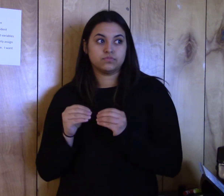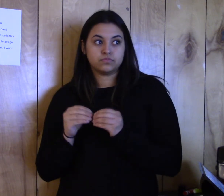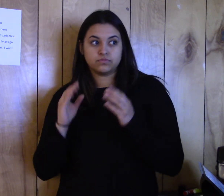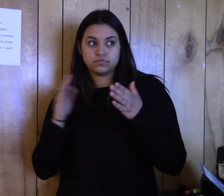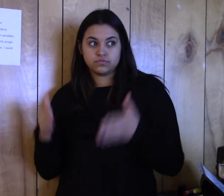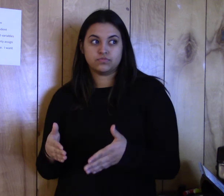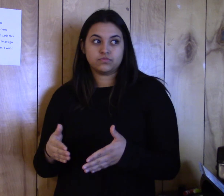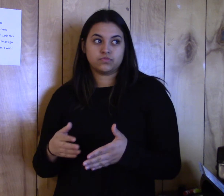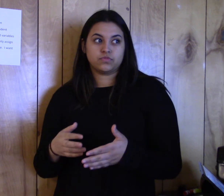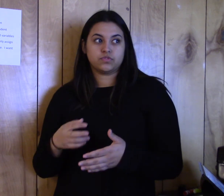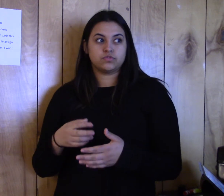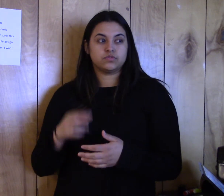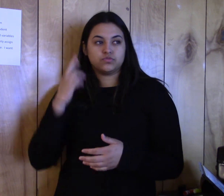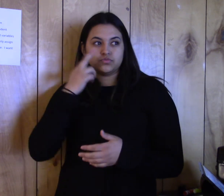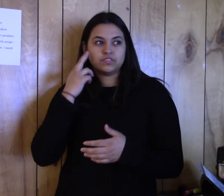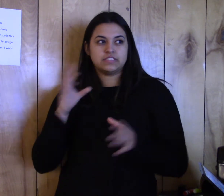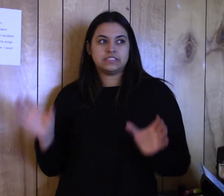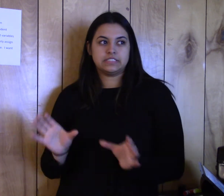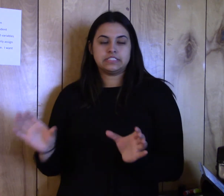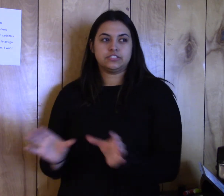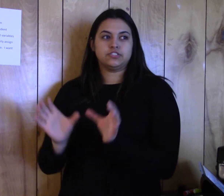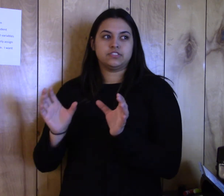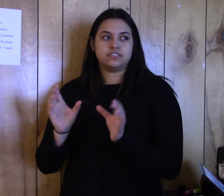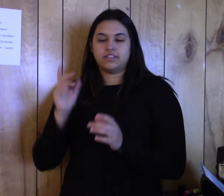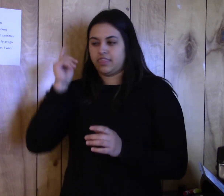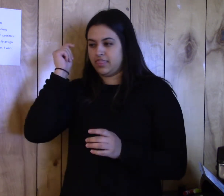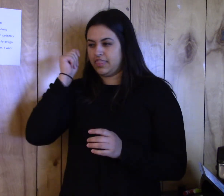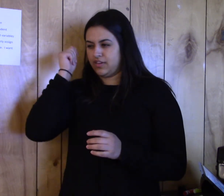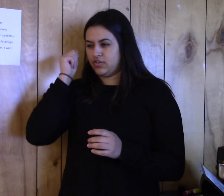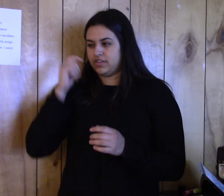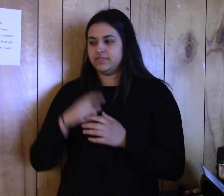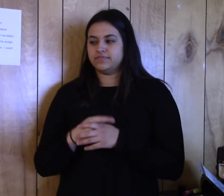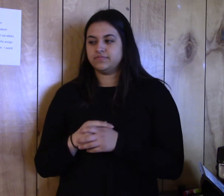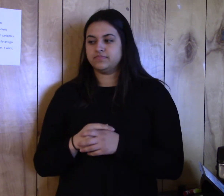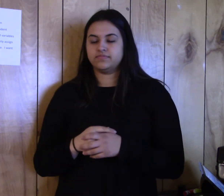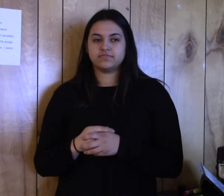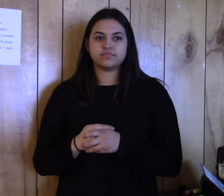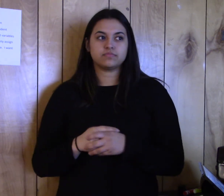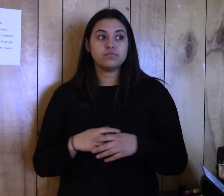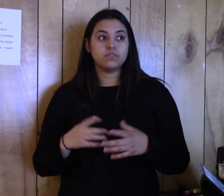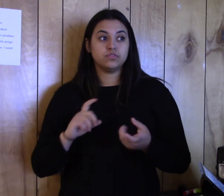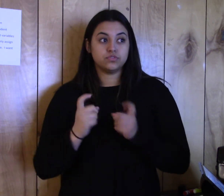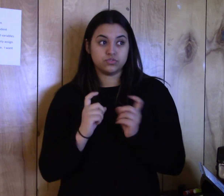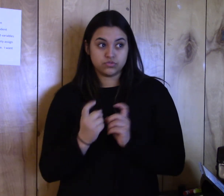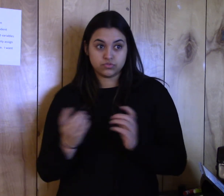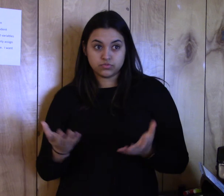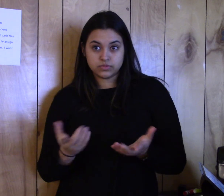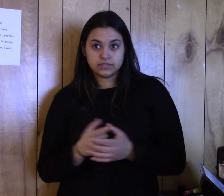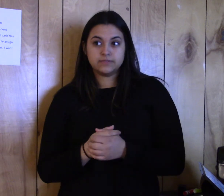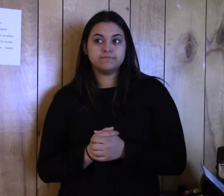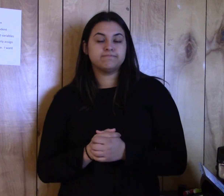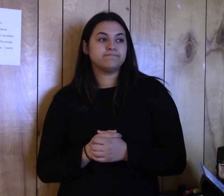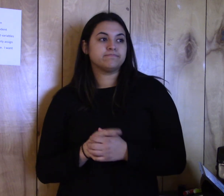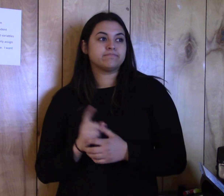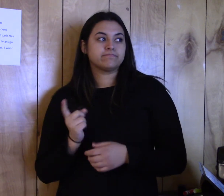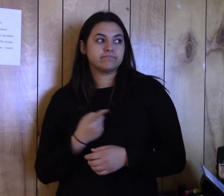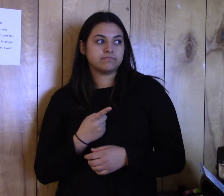and we will finish it up one way or another. What I've changed in here is I've just shifted everything